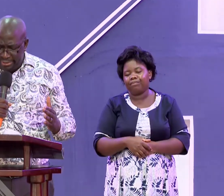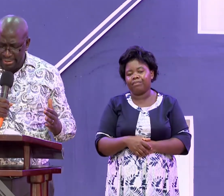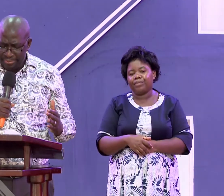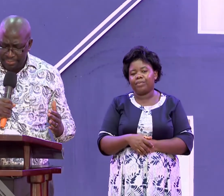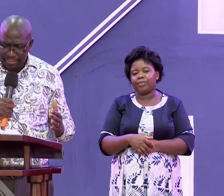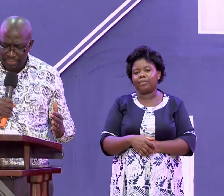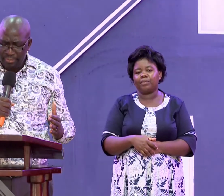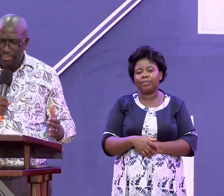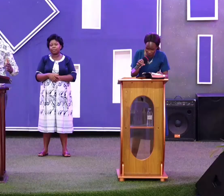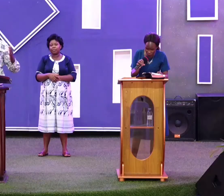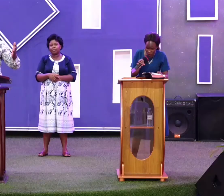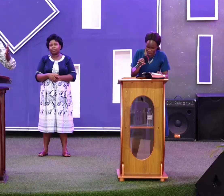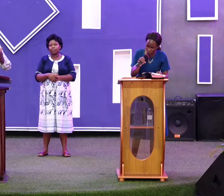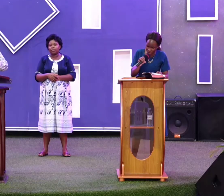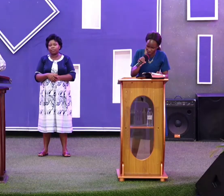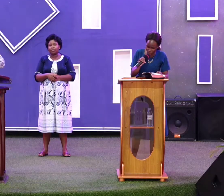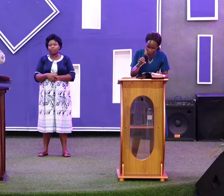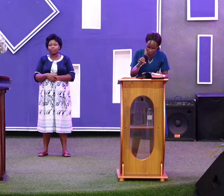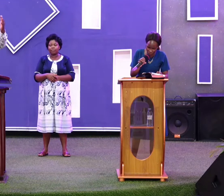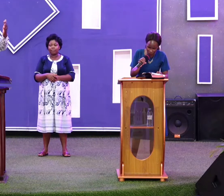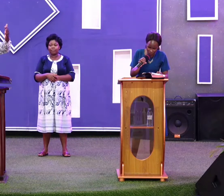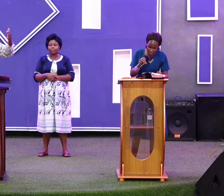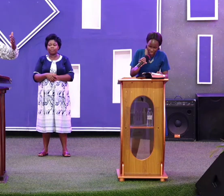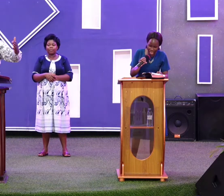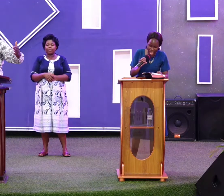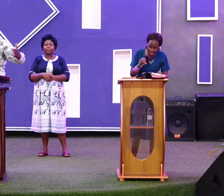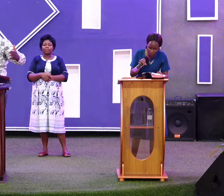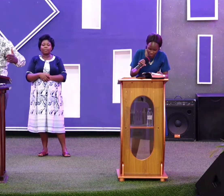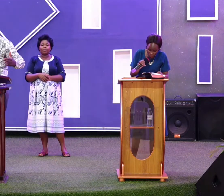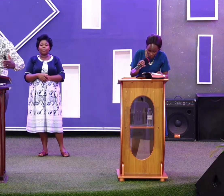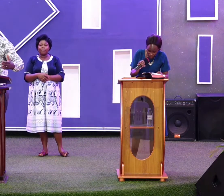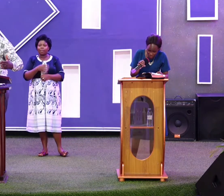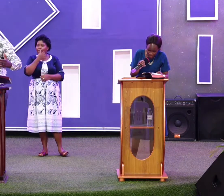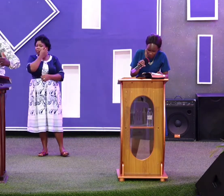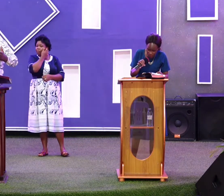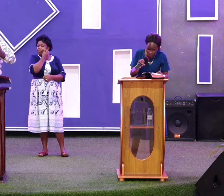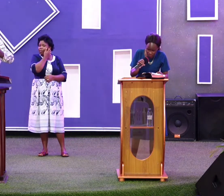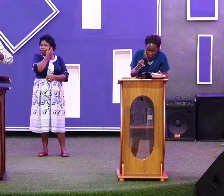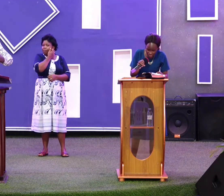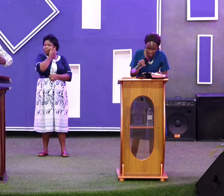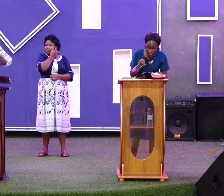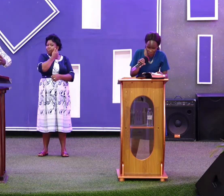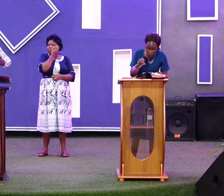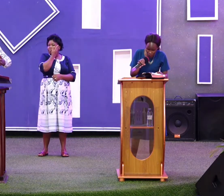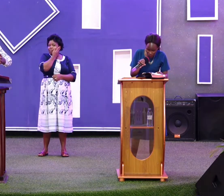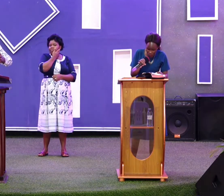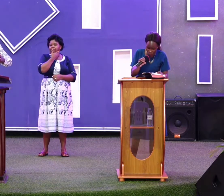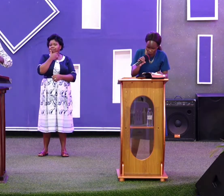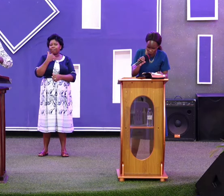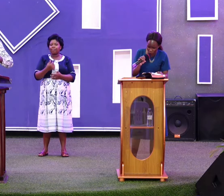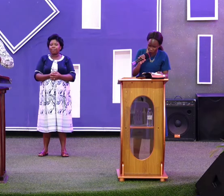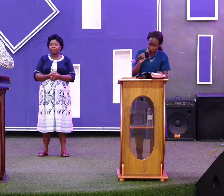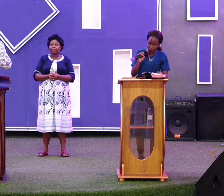19:17. Yes. Asasira omwavu awola Katonda. Era ali era ali musasula nate ekikolwa